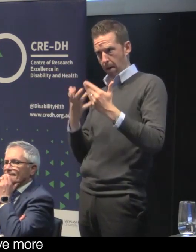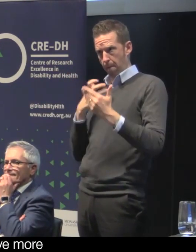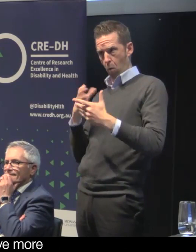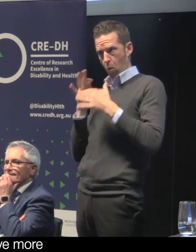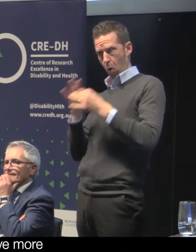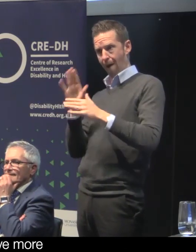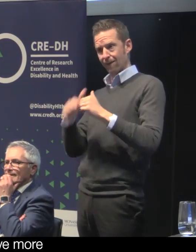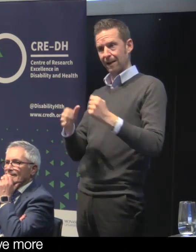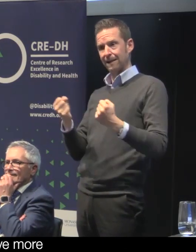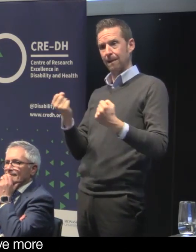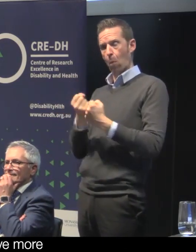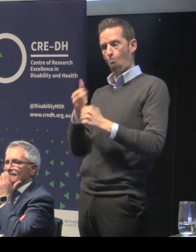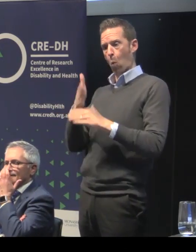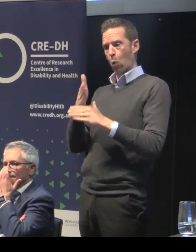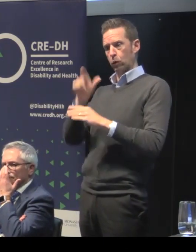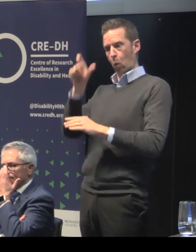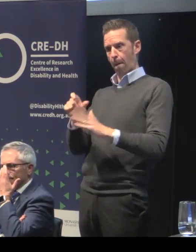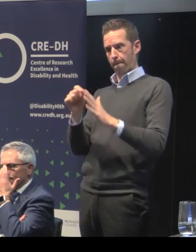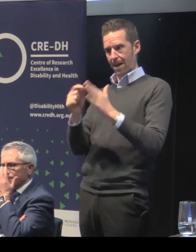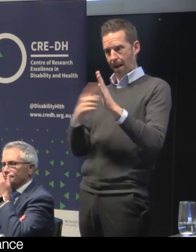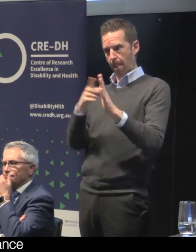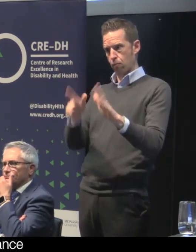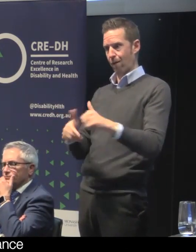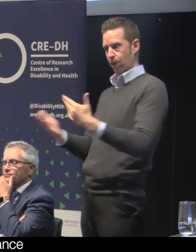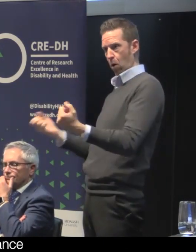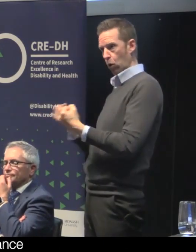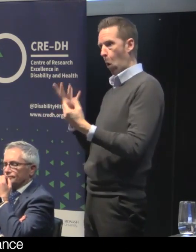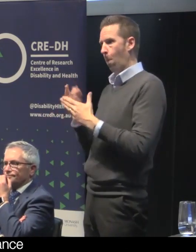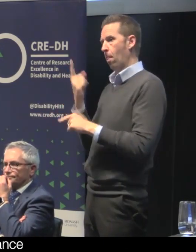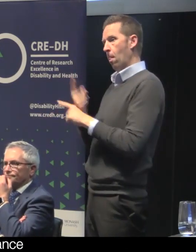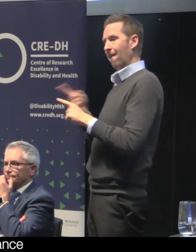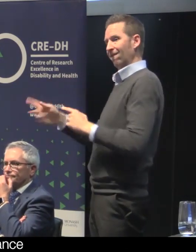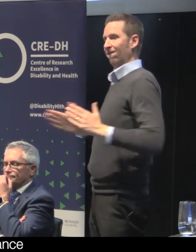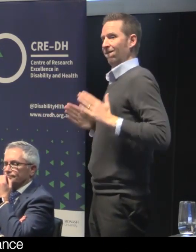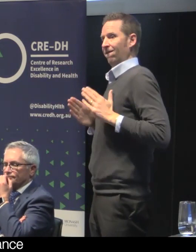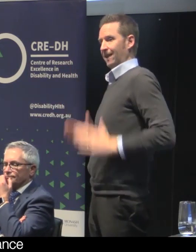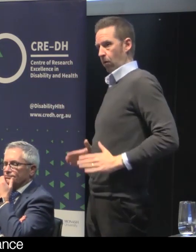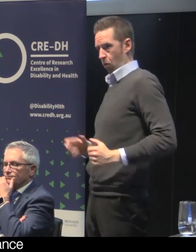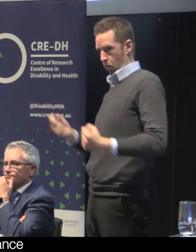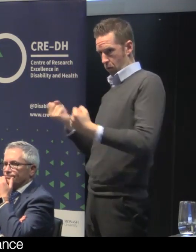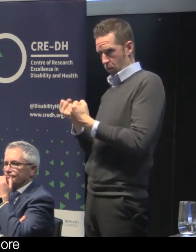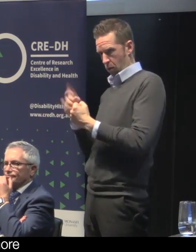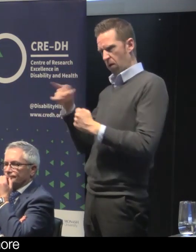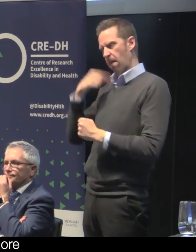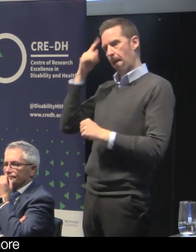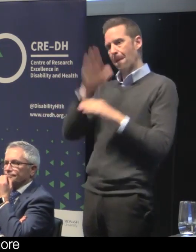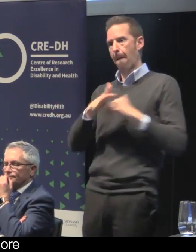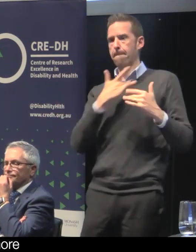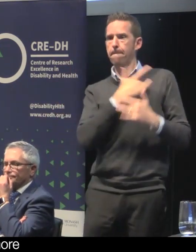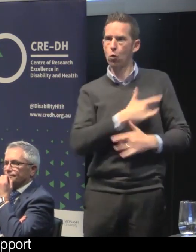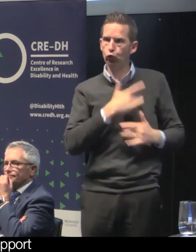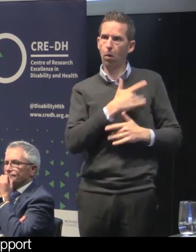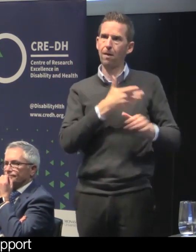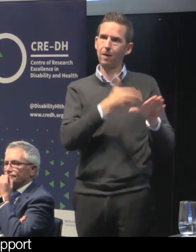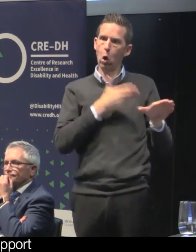support workers or personal assistants that provide assistance with physical things. And I'm thinking more about emotional and psychosocial